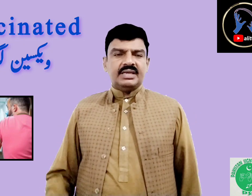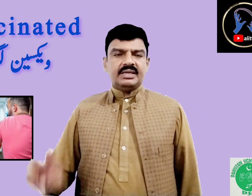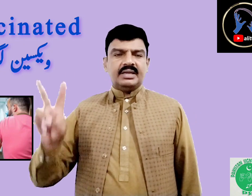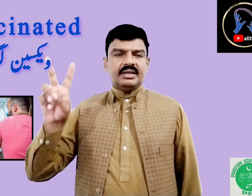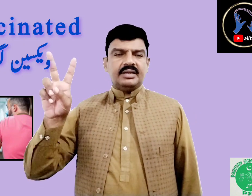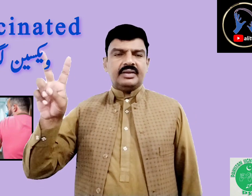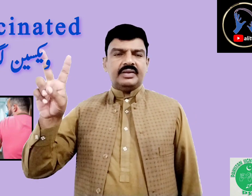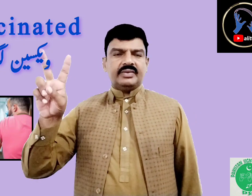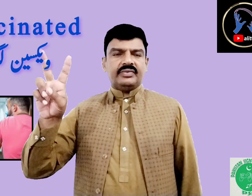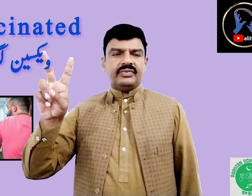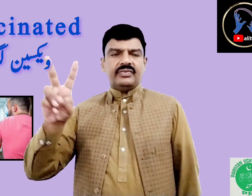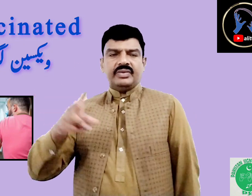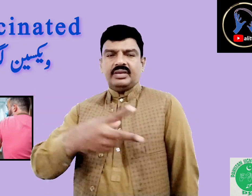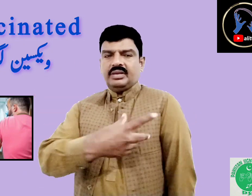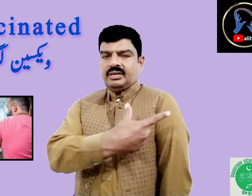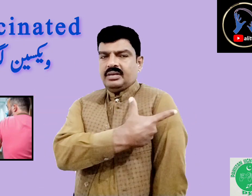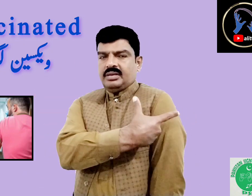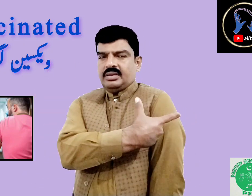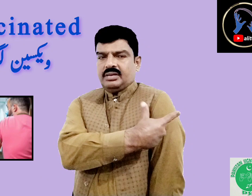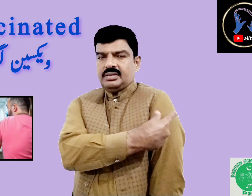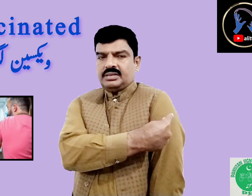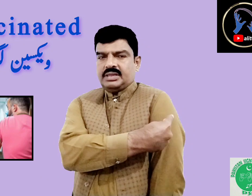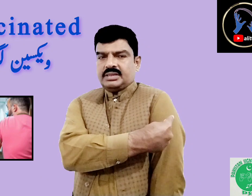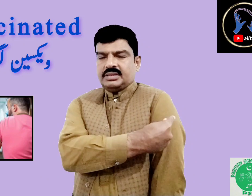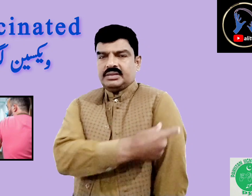vaccinated v injection